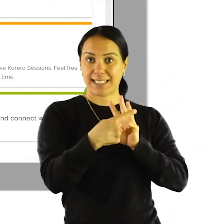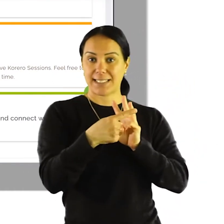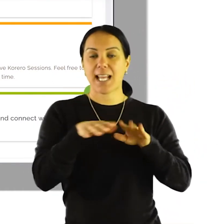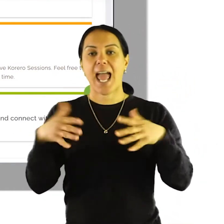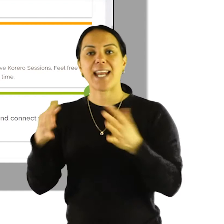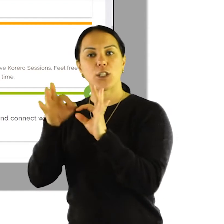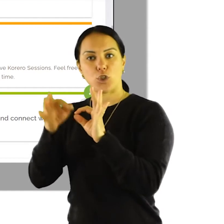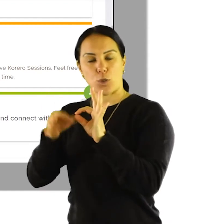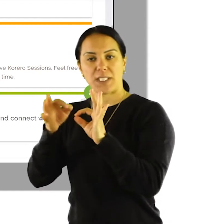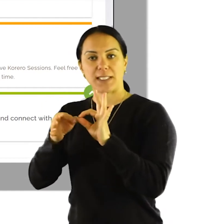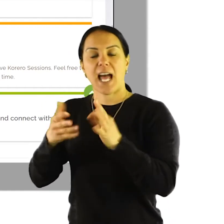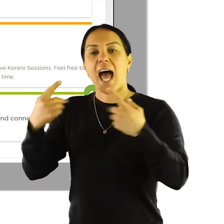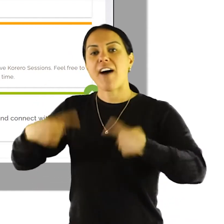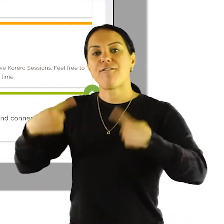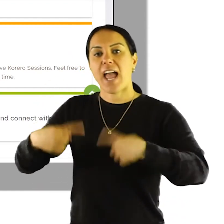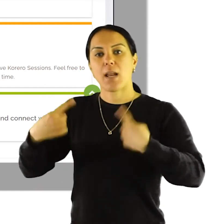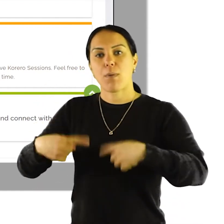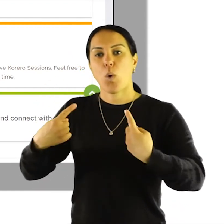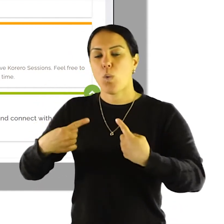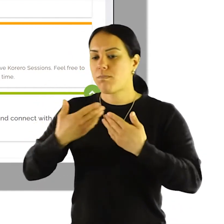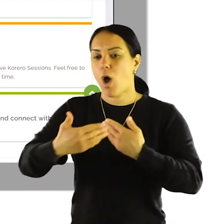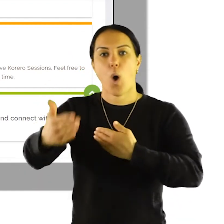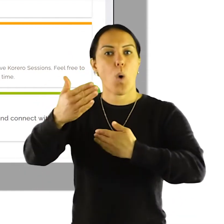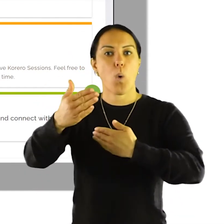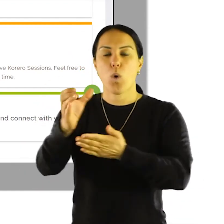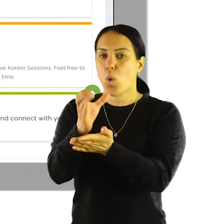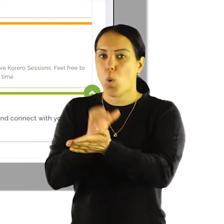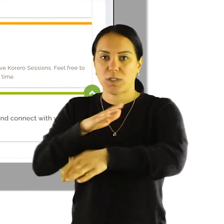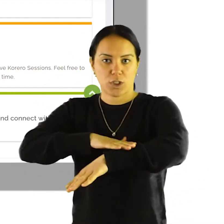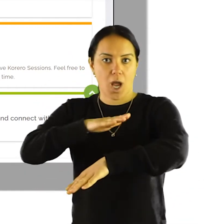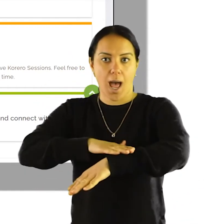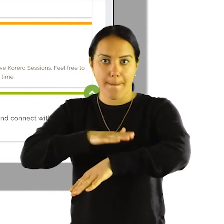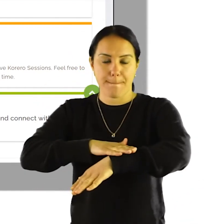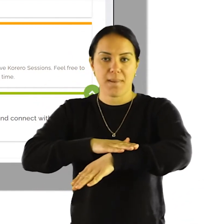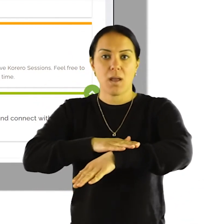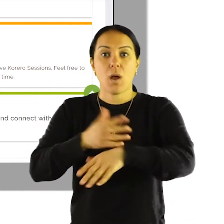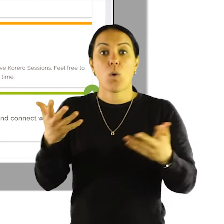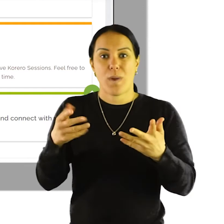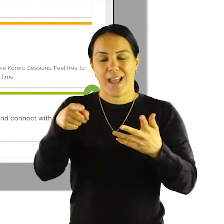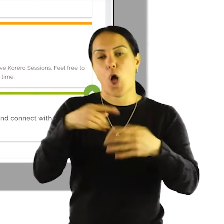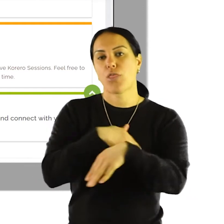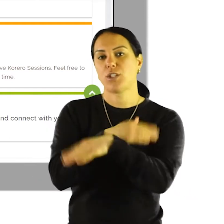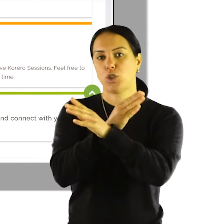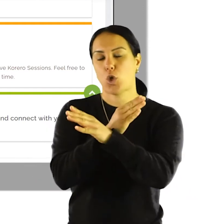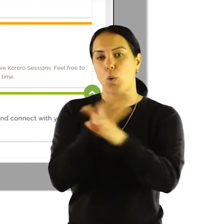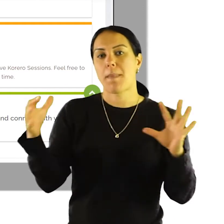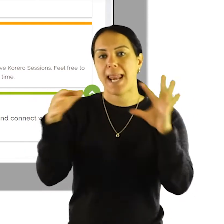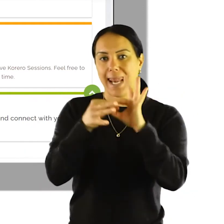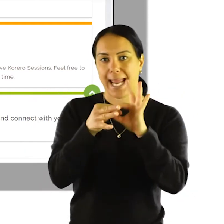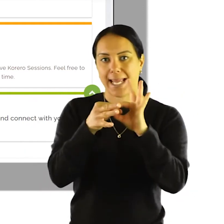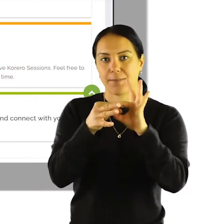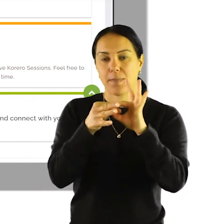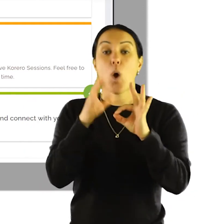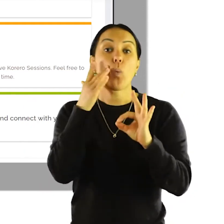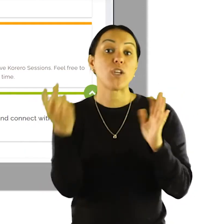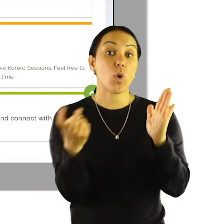be available the whole time on this Zoom link. You'll be sent the Zoom link when you first enroll. That'll